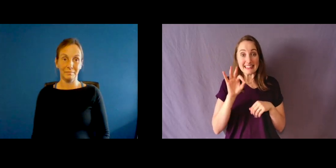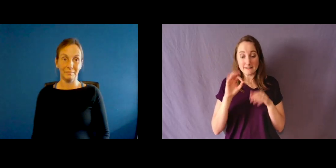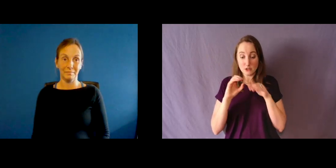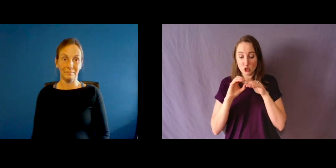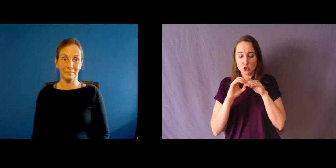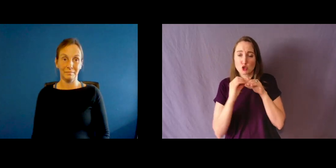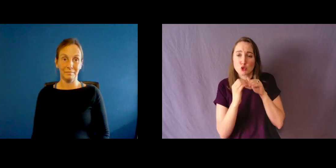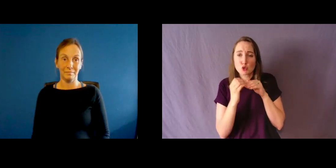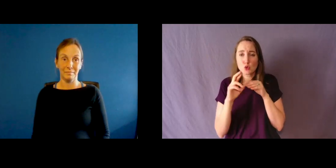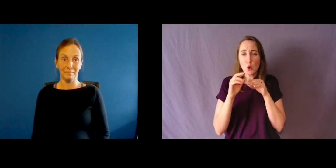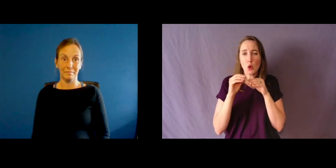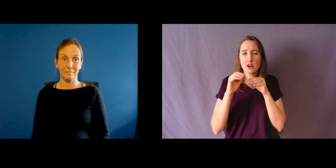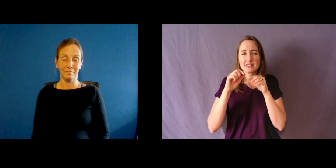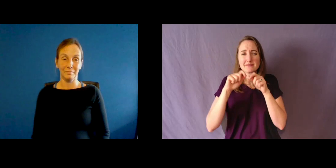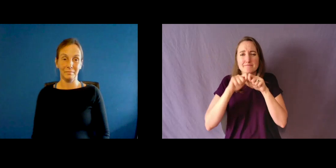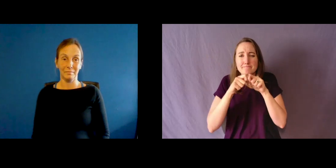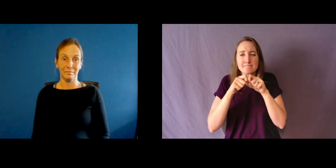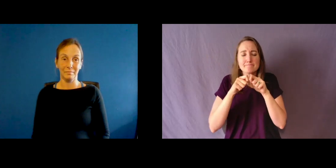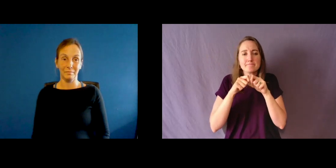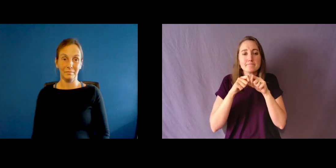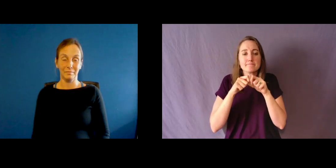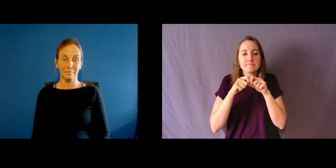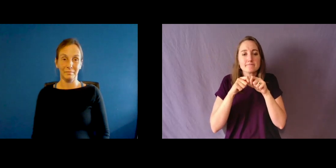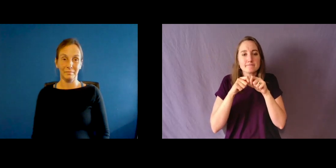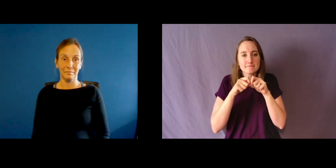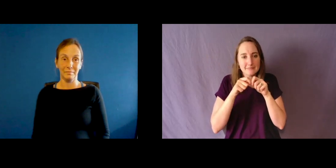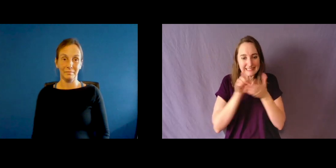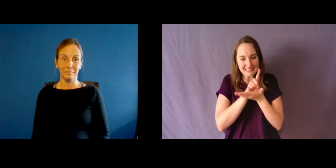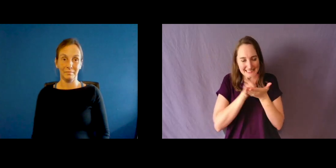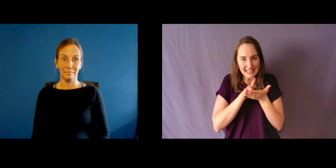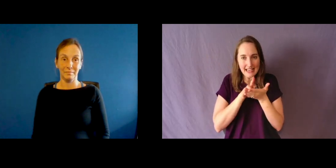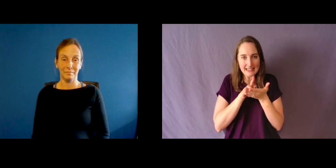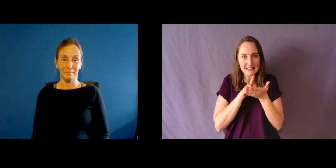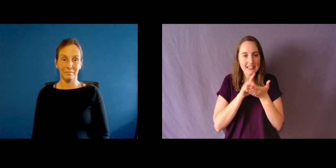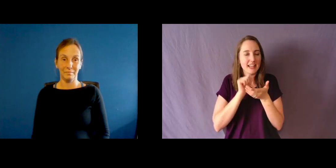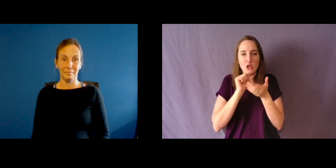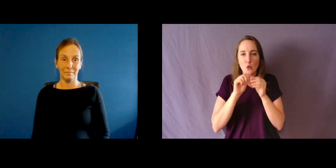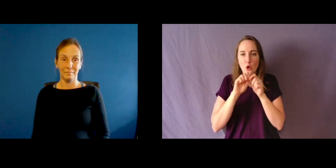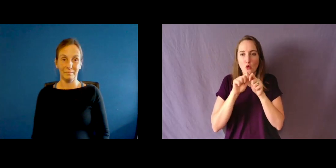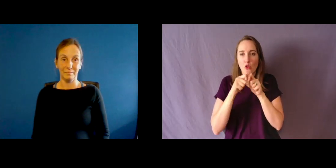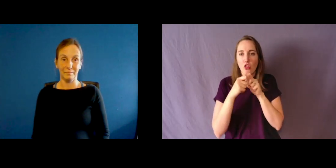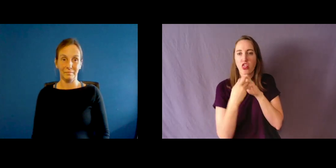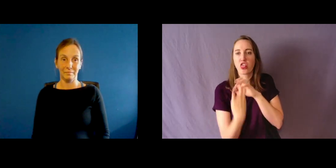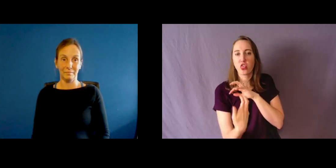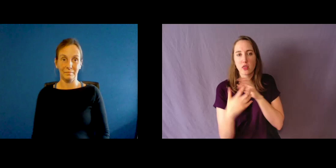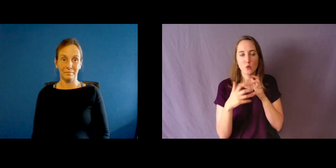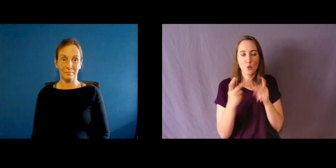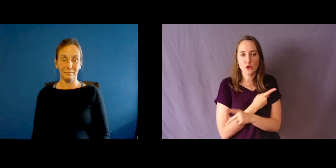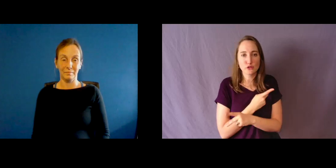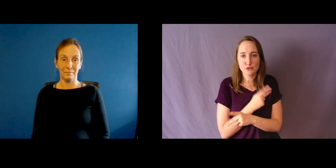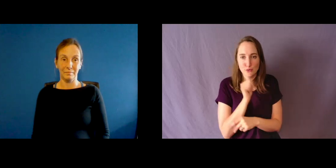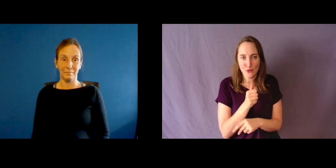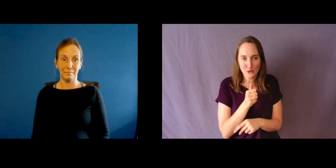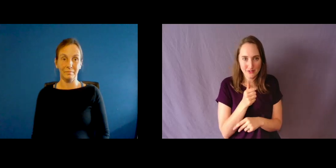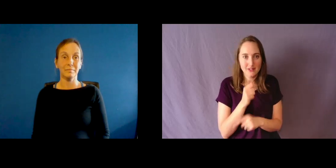little tear, a little notch of a tear from chewing in there, it's designed for that tear to not be able to get bigger. Most